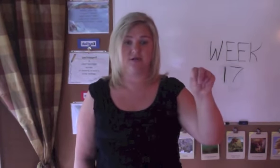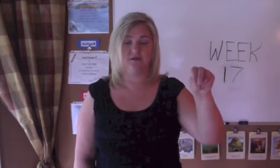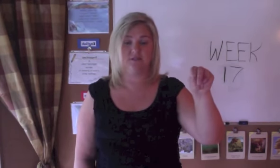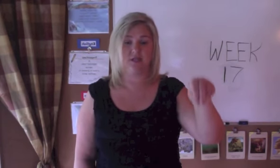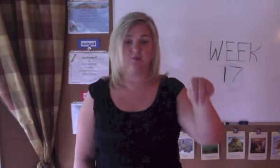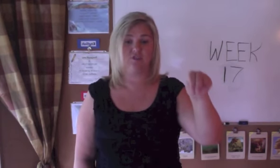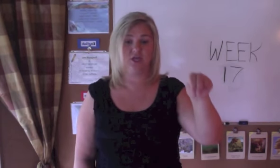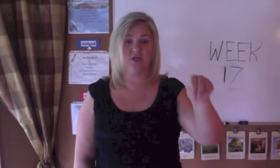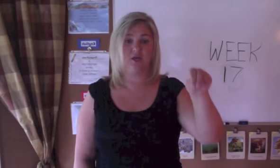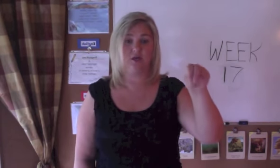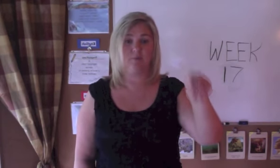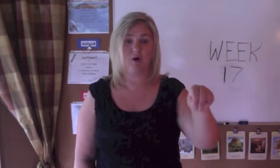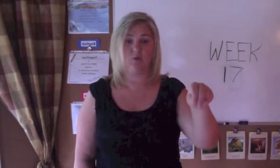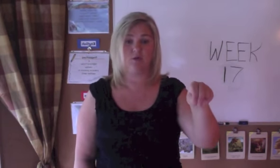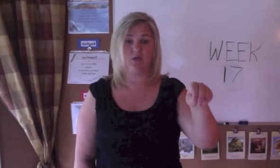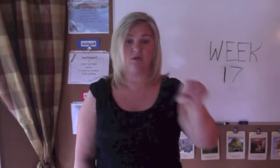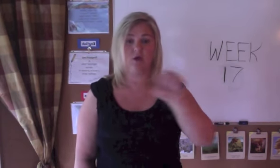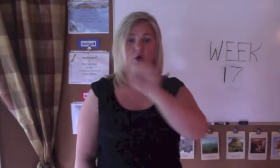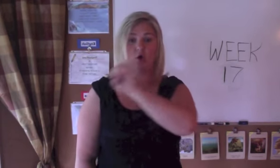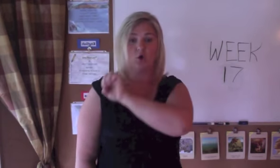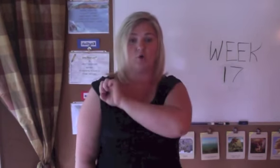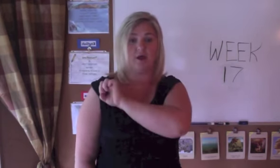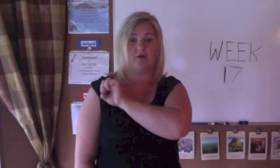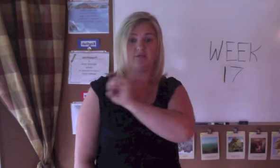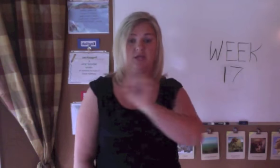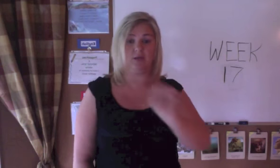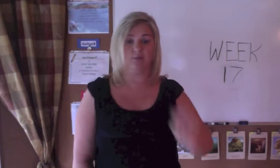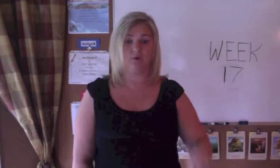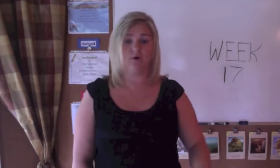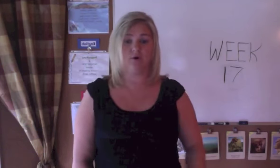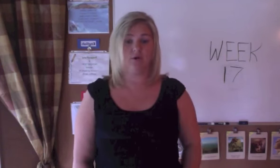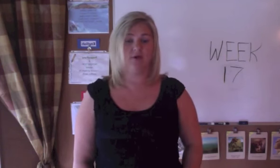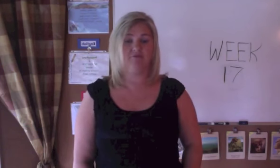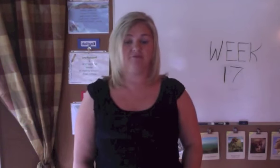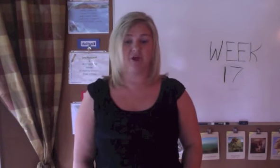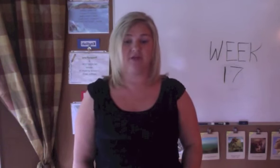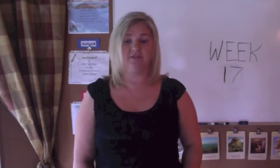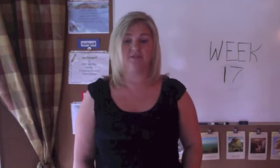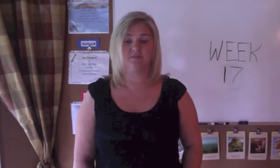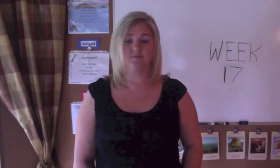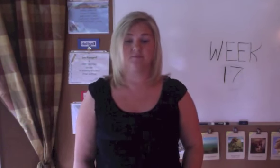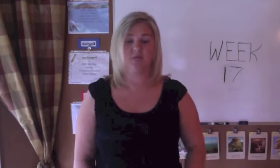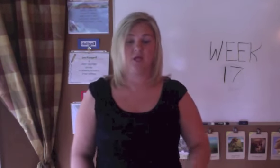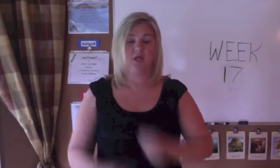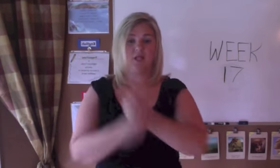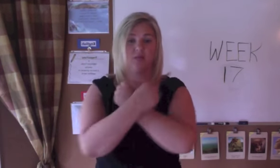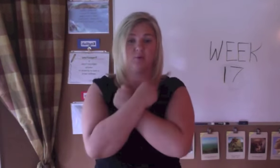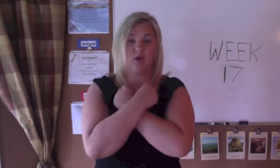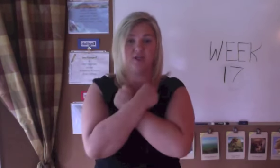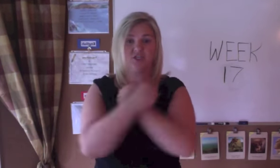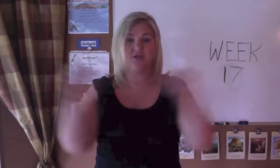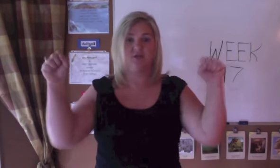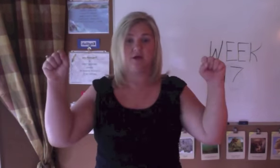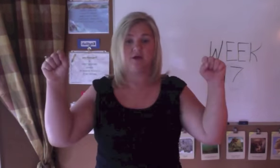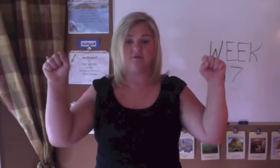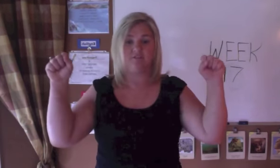sign language N. Napoleon, crowned Emperor of France. Liberation of